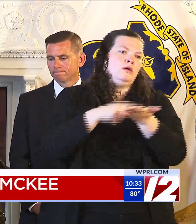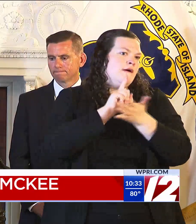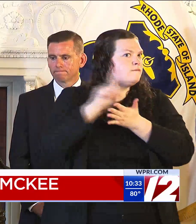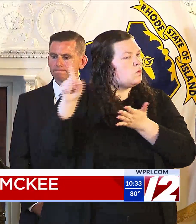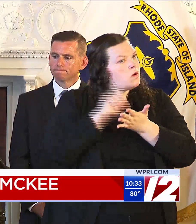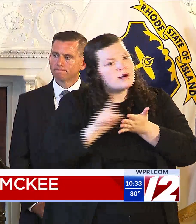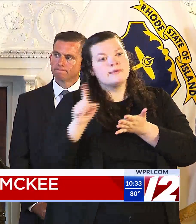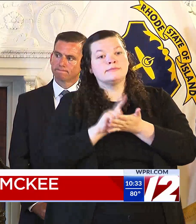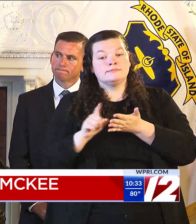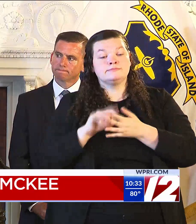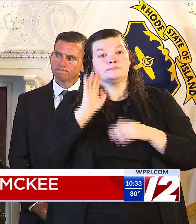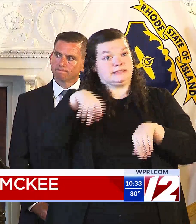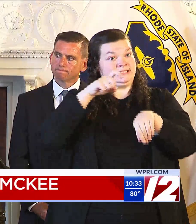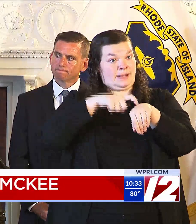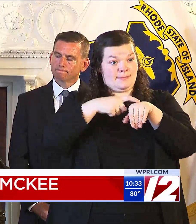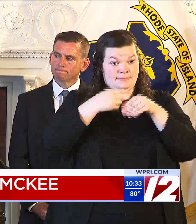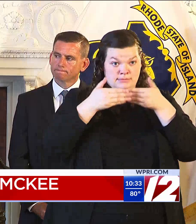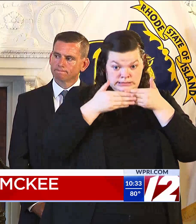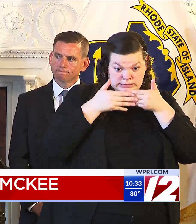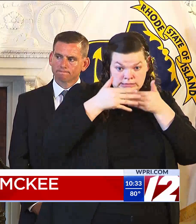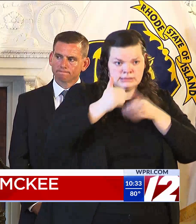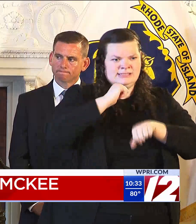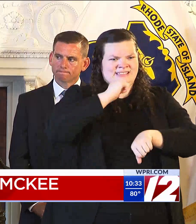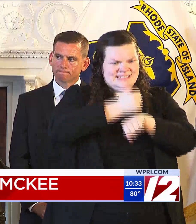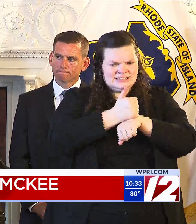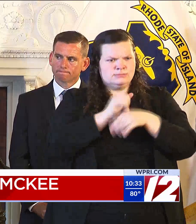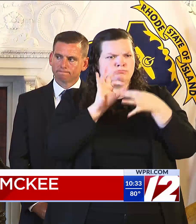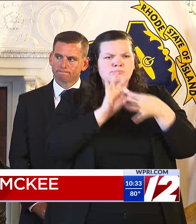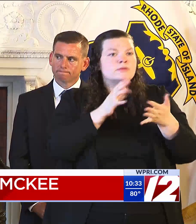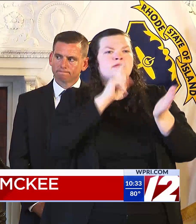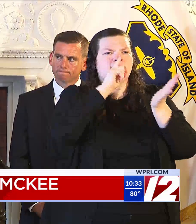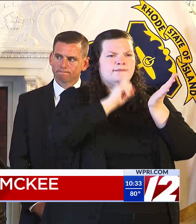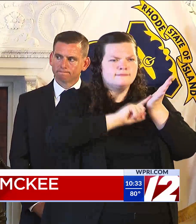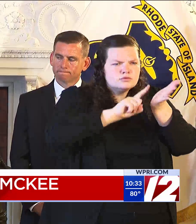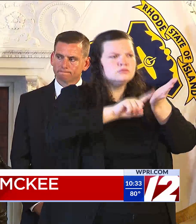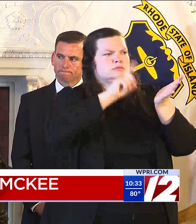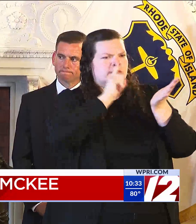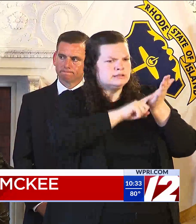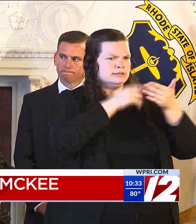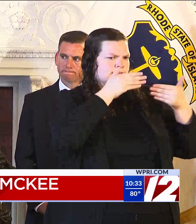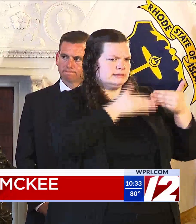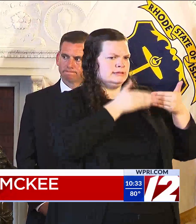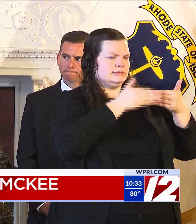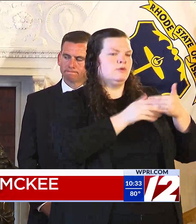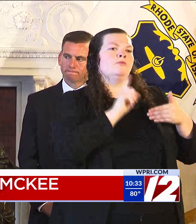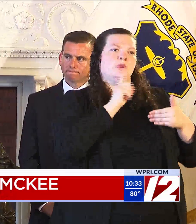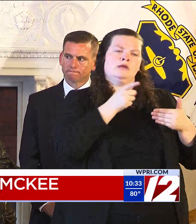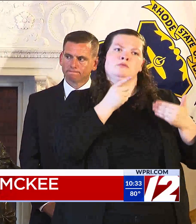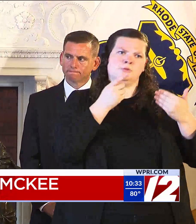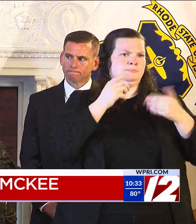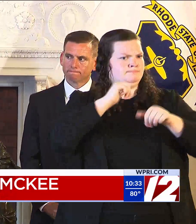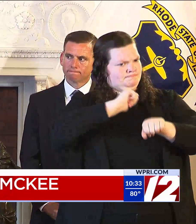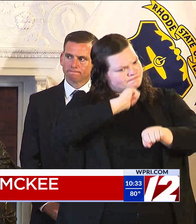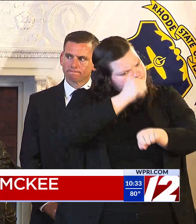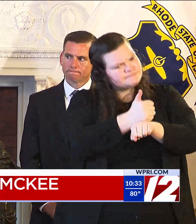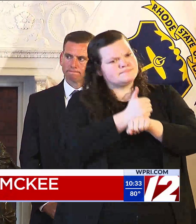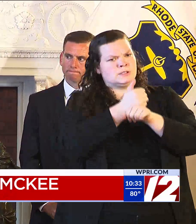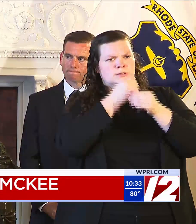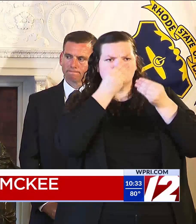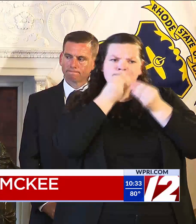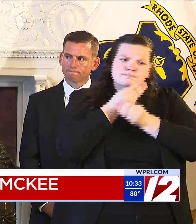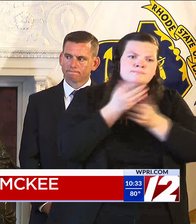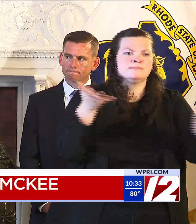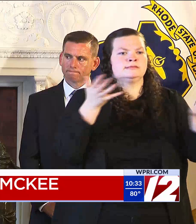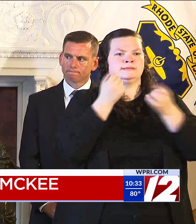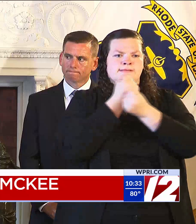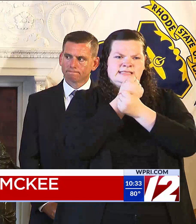in terms of inspections continue to say that it's a safe bridge to use. So I'll let,